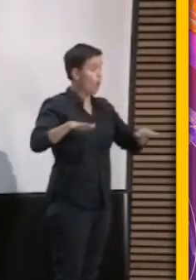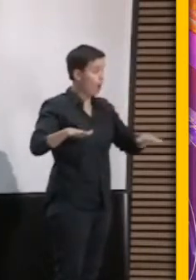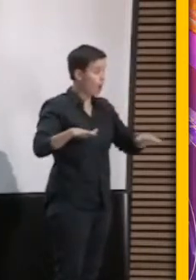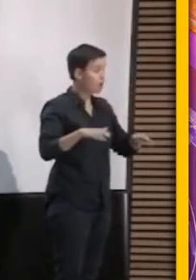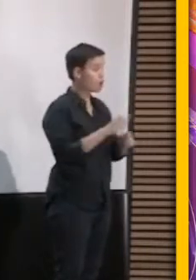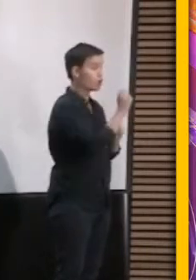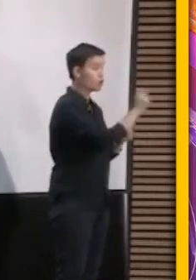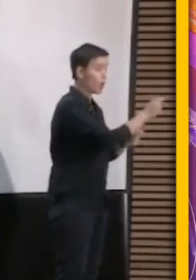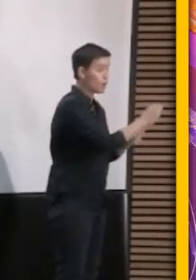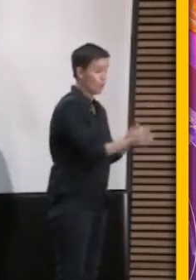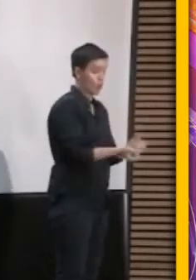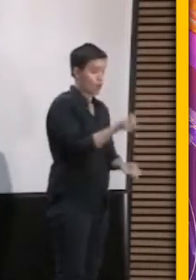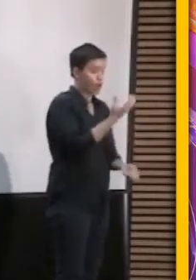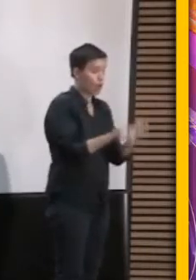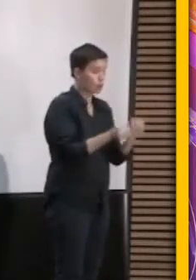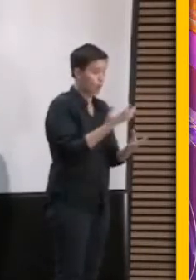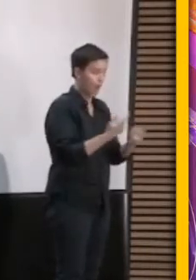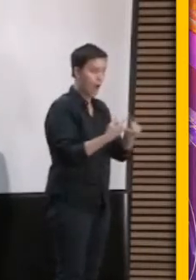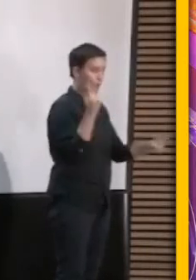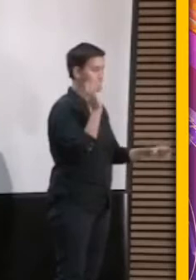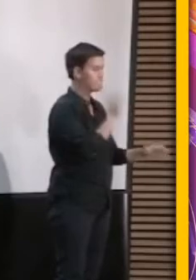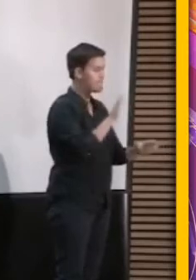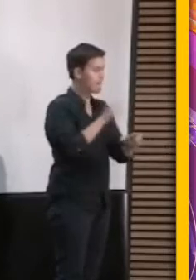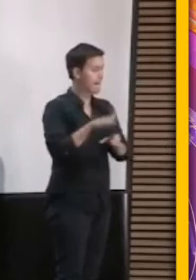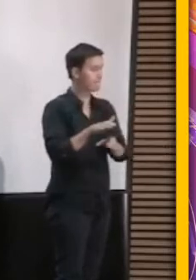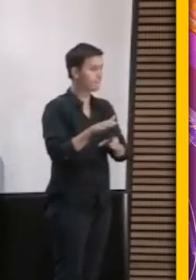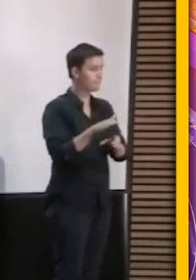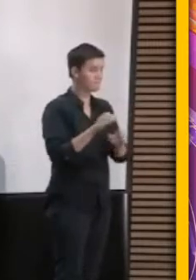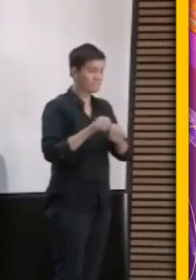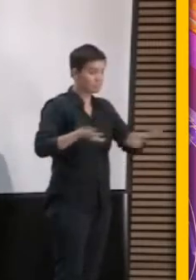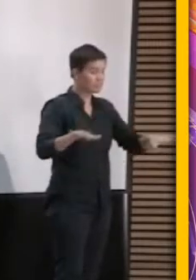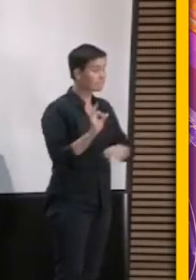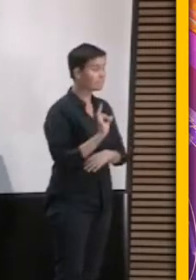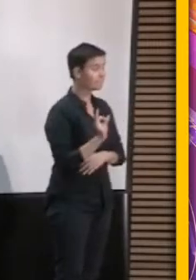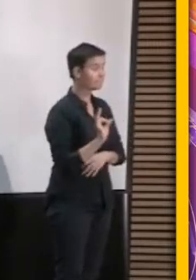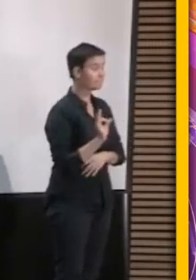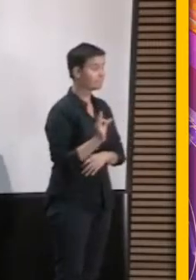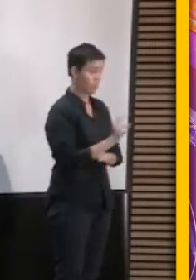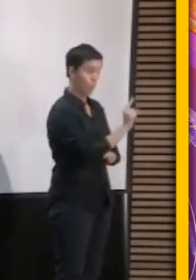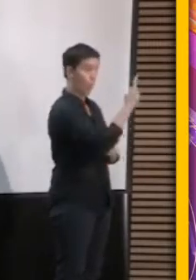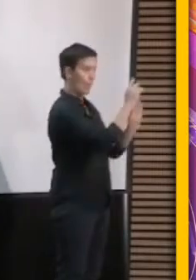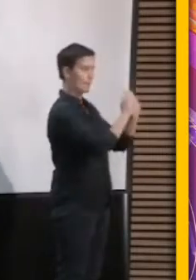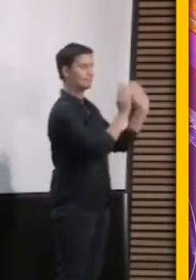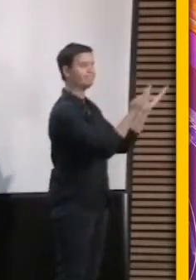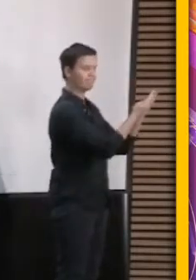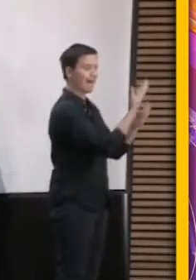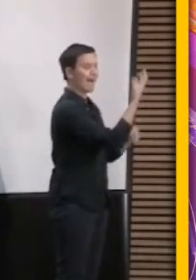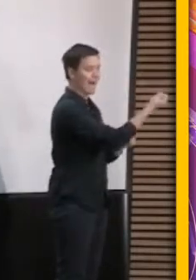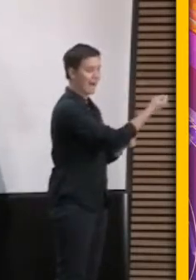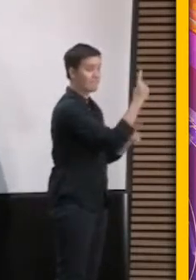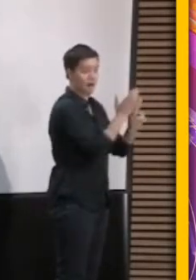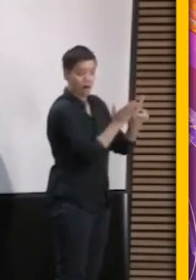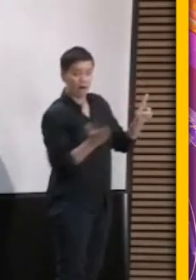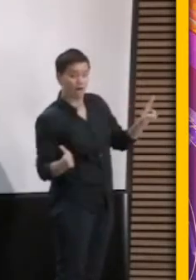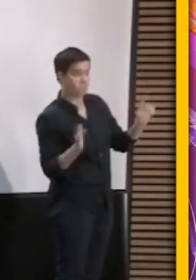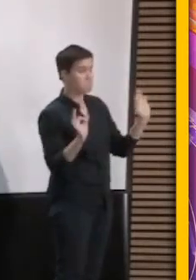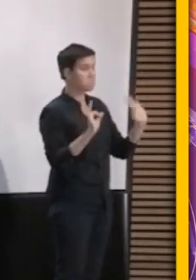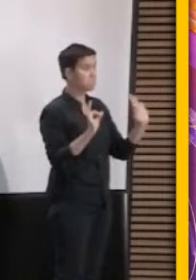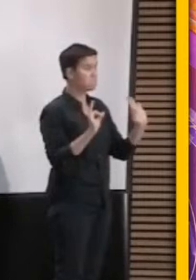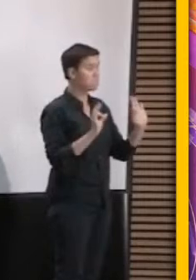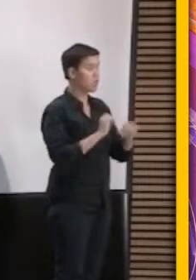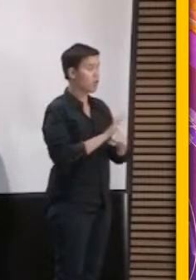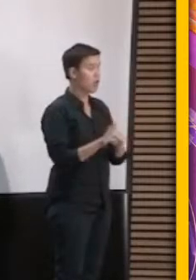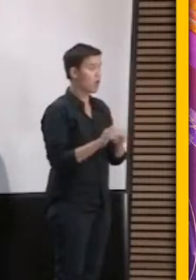Taupo or Rotorua. An important point is these were the key areas outside of Auckland to check due to people's movements. A plan that has